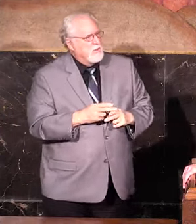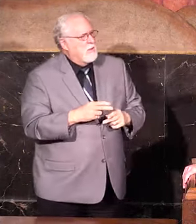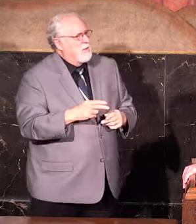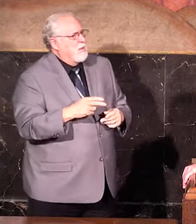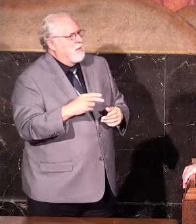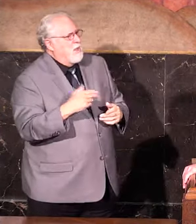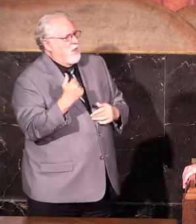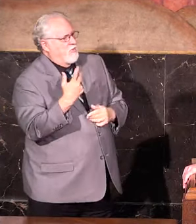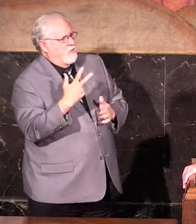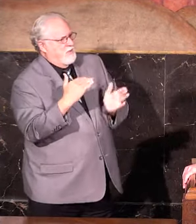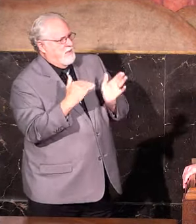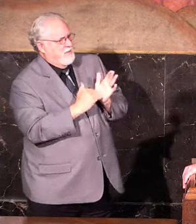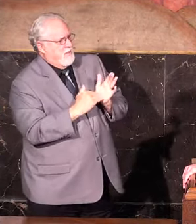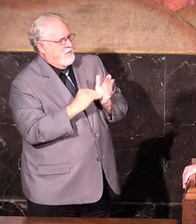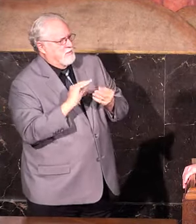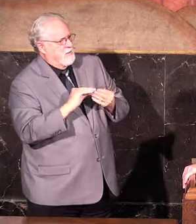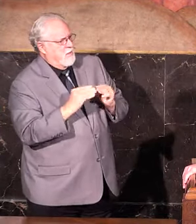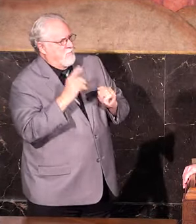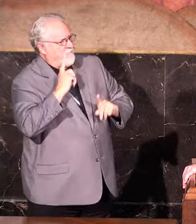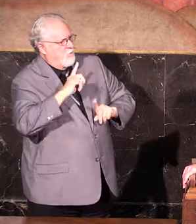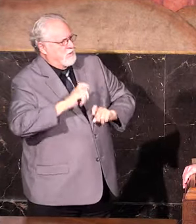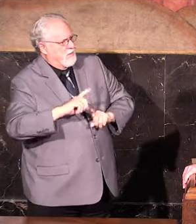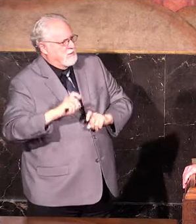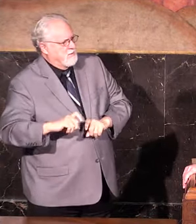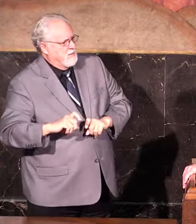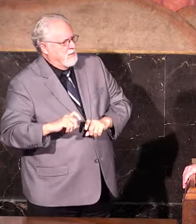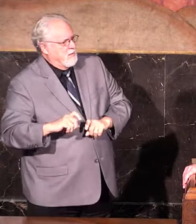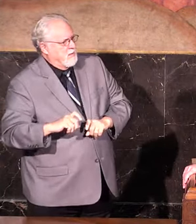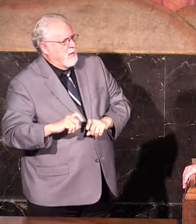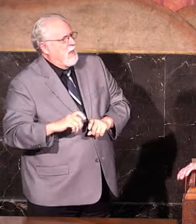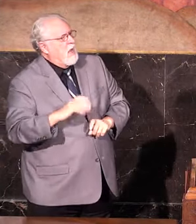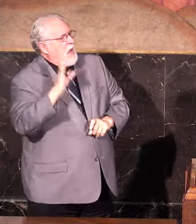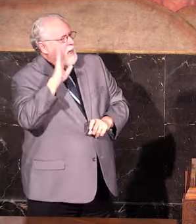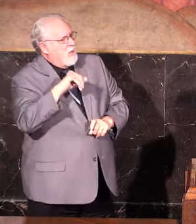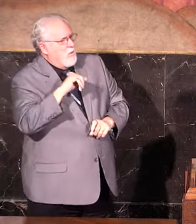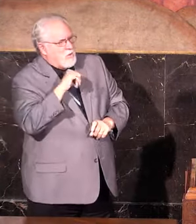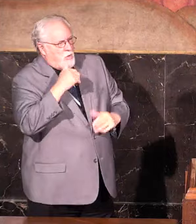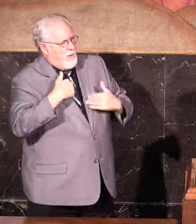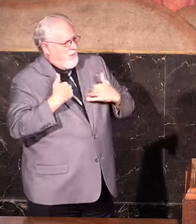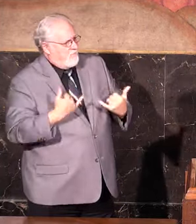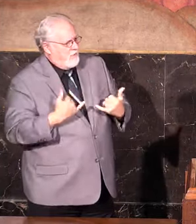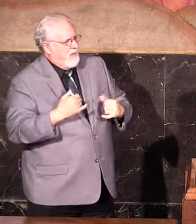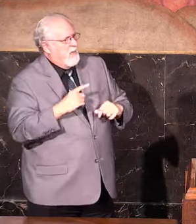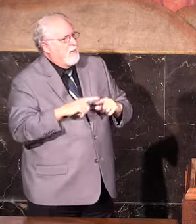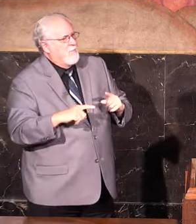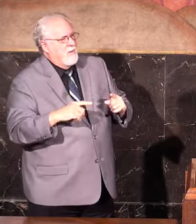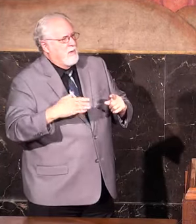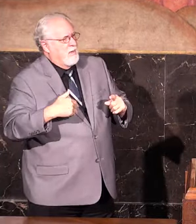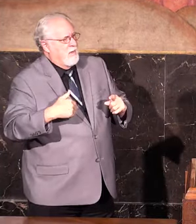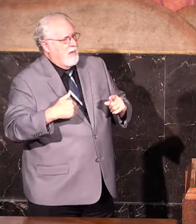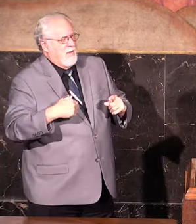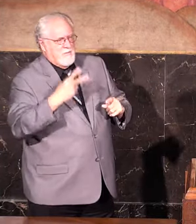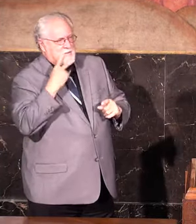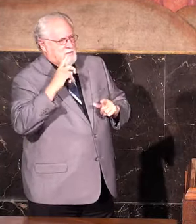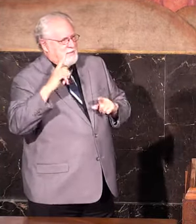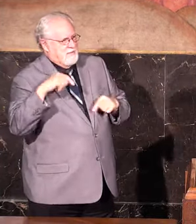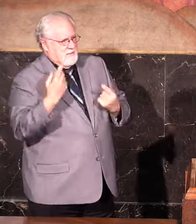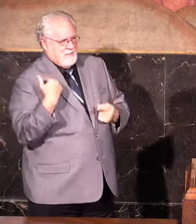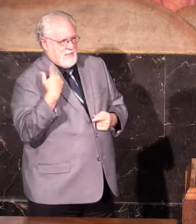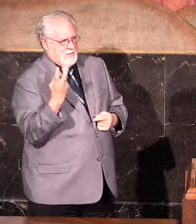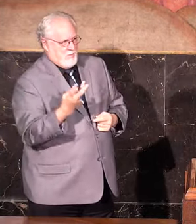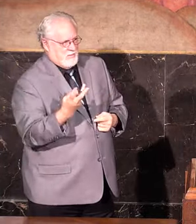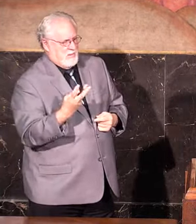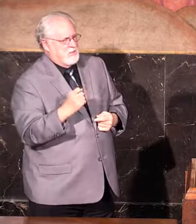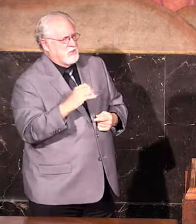the 13,000 number as far as testing in your prepared remarks. I know we don't have today's testing numbers, but we haven't seen you since Wednesday. So as of, I